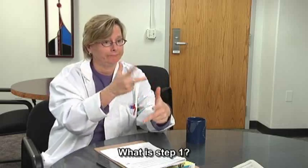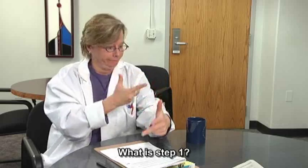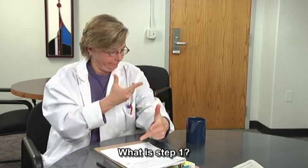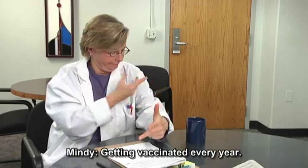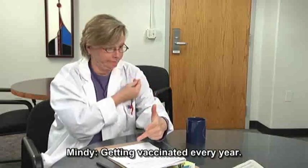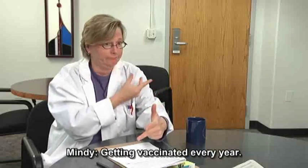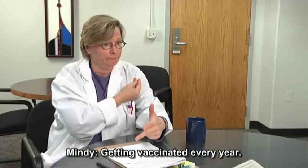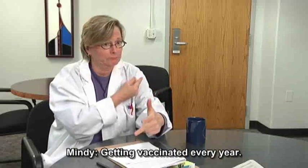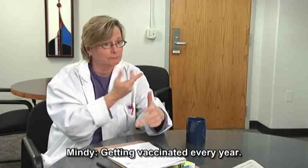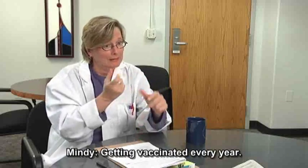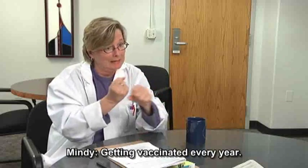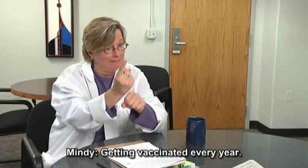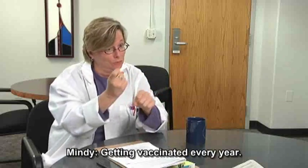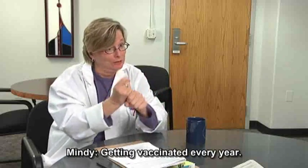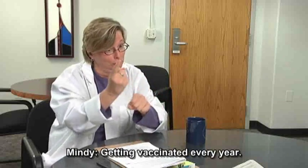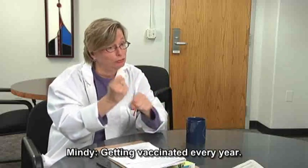Getting vaccinated every year.